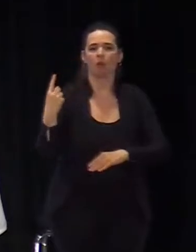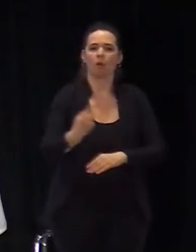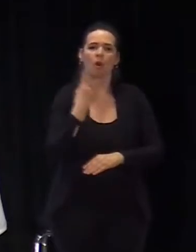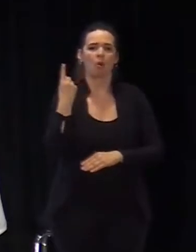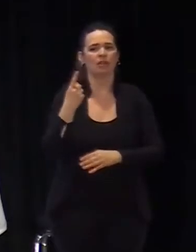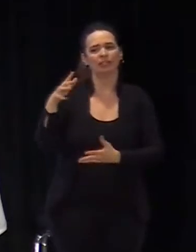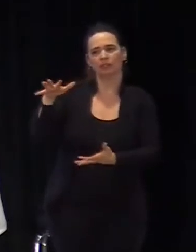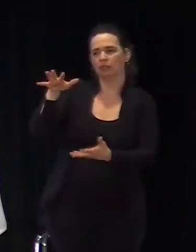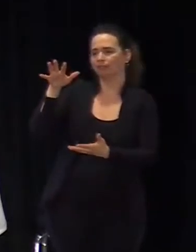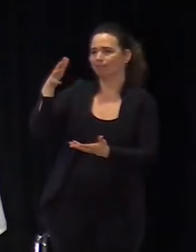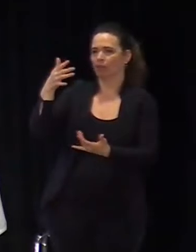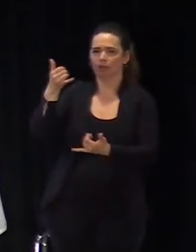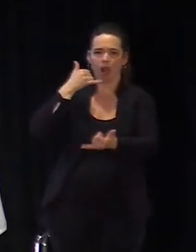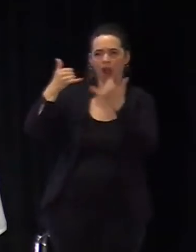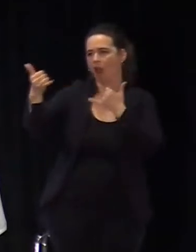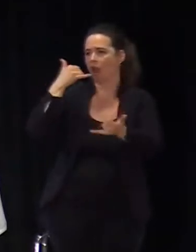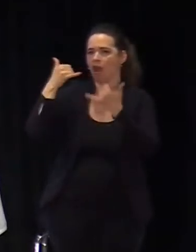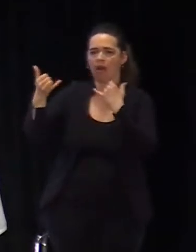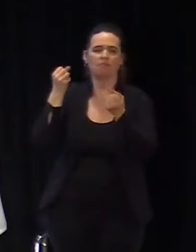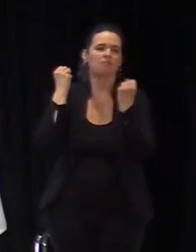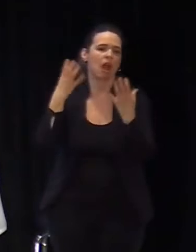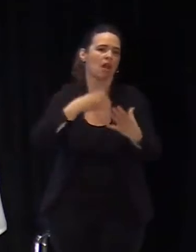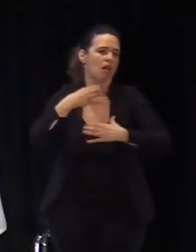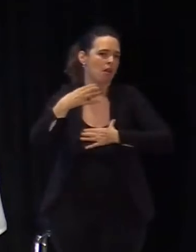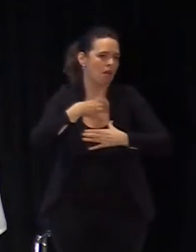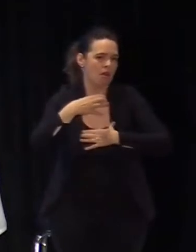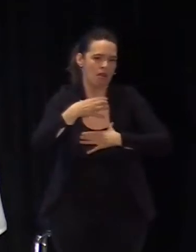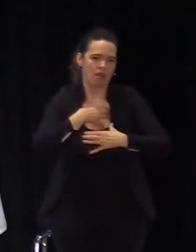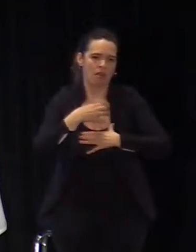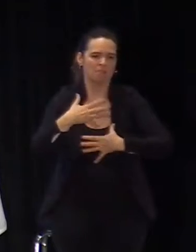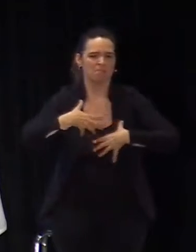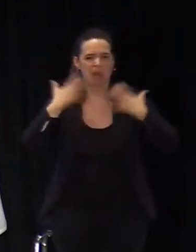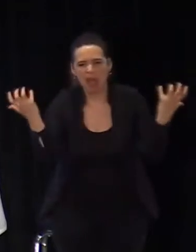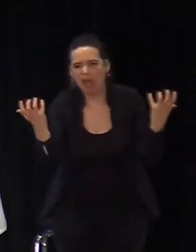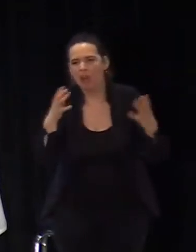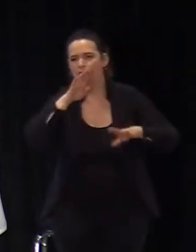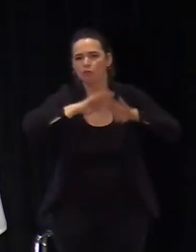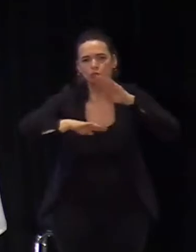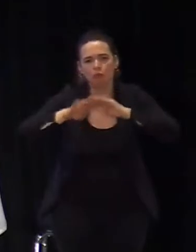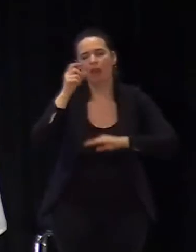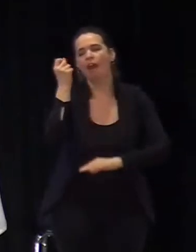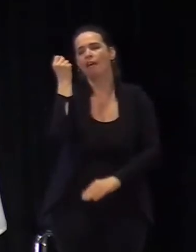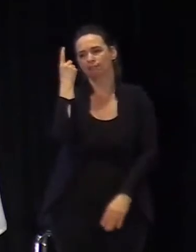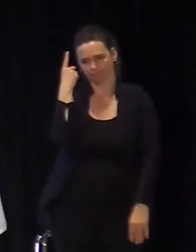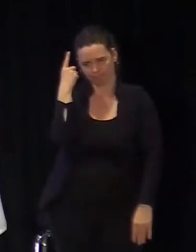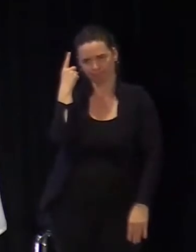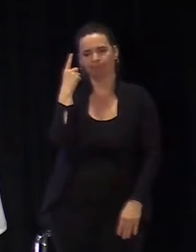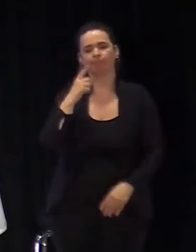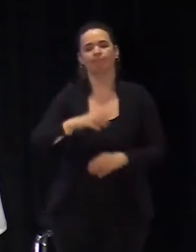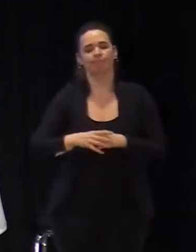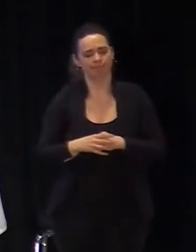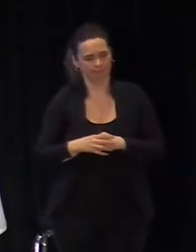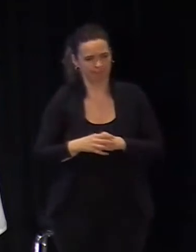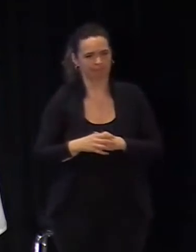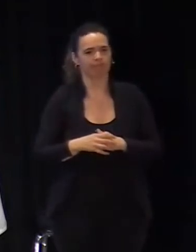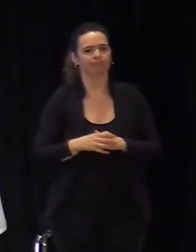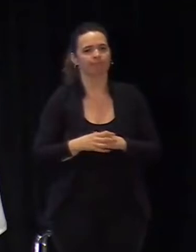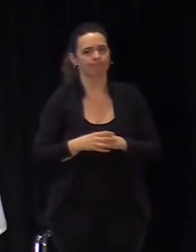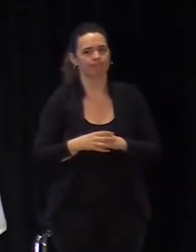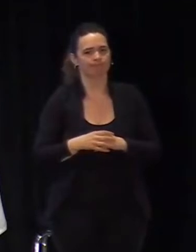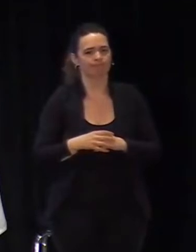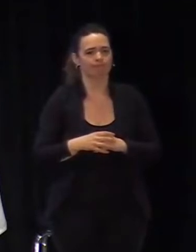an anxiety with this. This is a very emotional process. Someone can be very upset because it took them a while to get the vaccine, but they're crying the day they